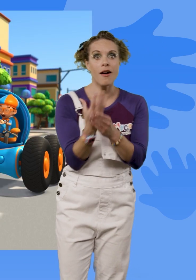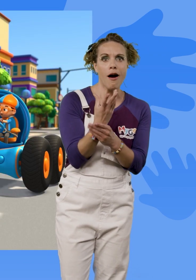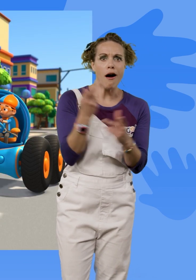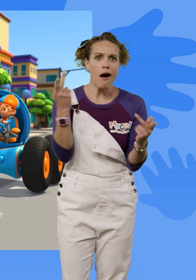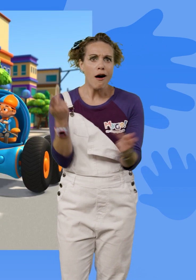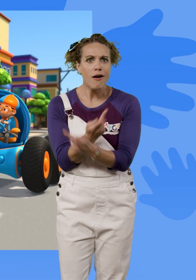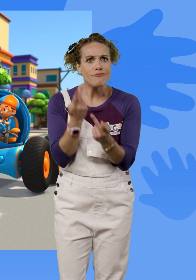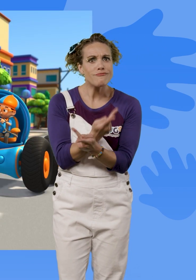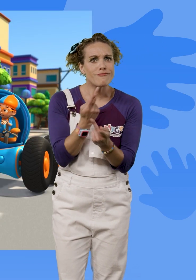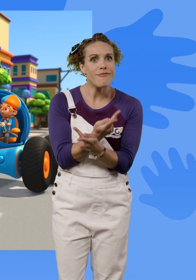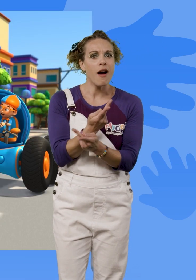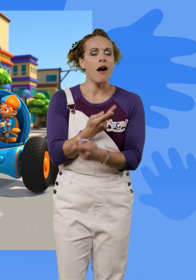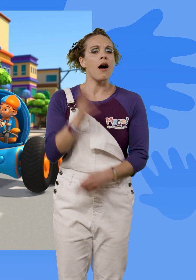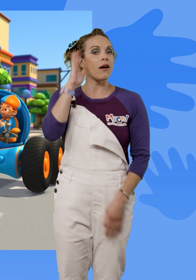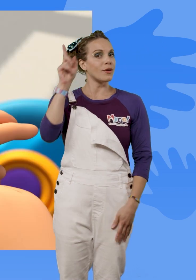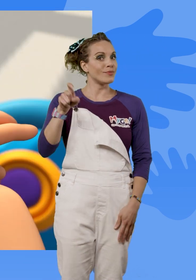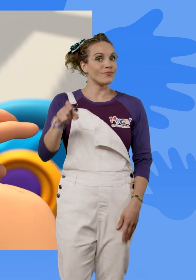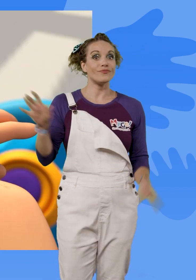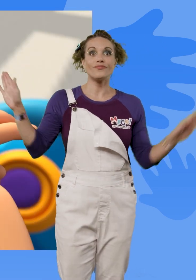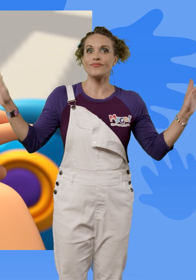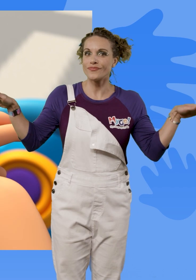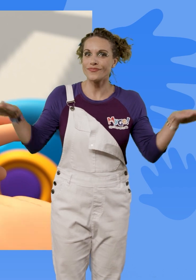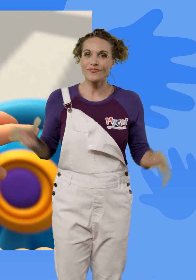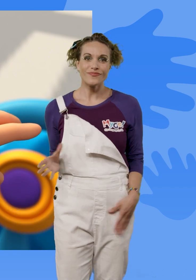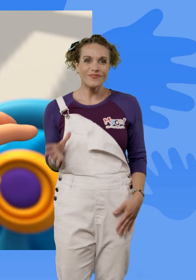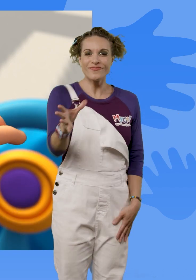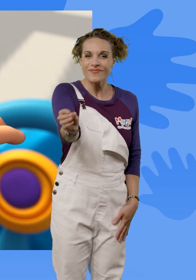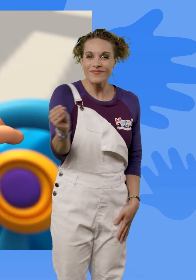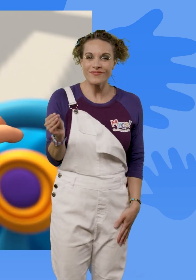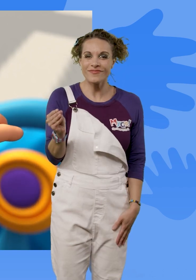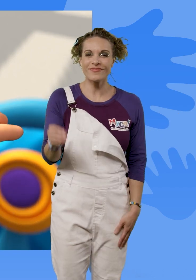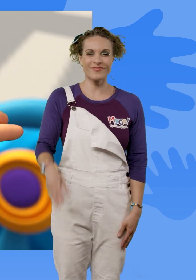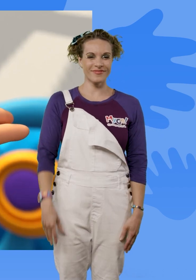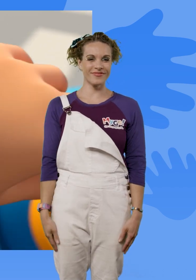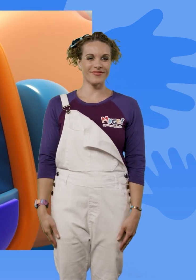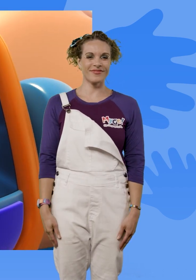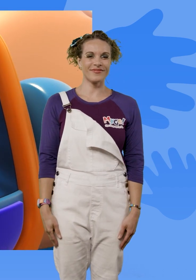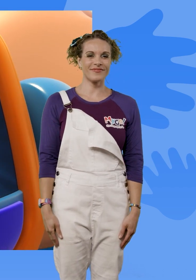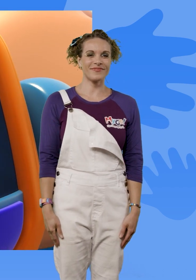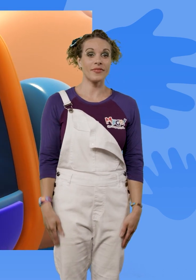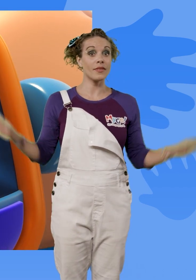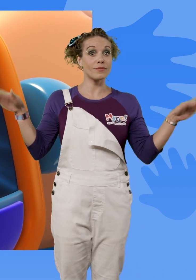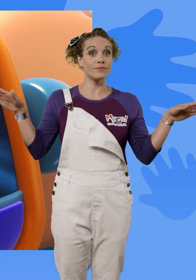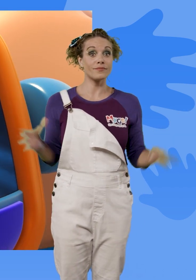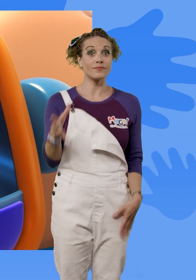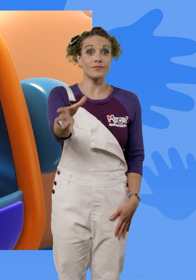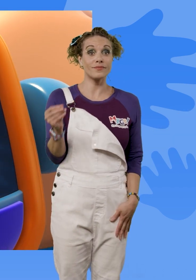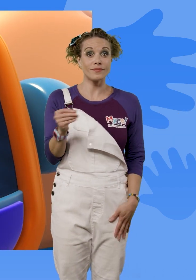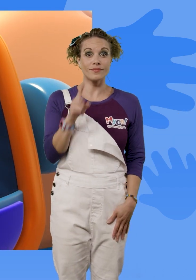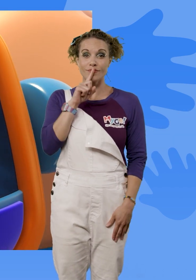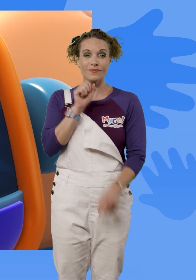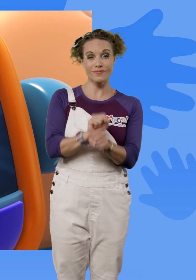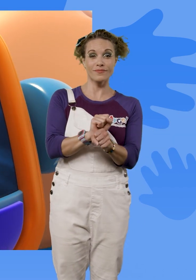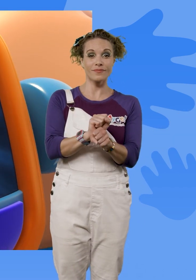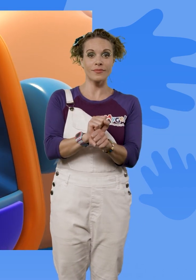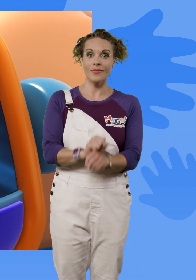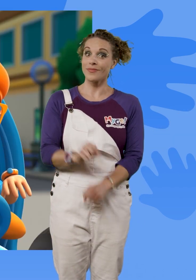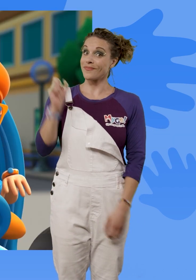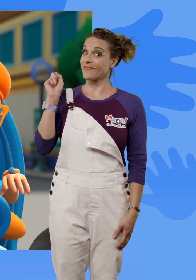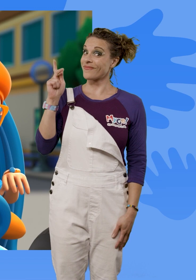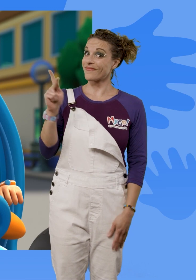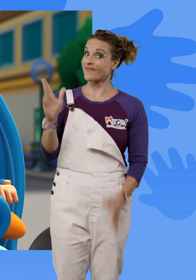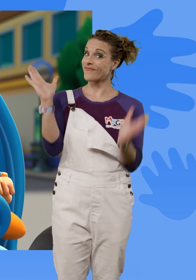into that garden to figure it out. I'm gonna need wings and a grabber arm. Wings, grabber arm,